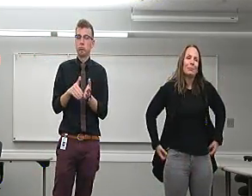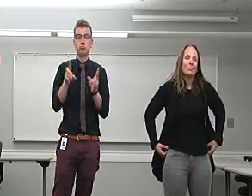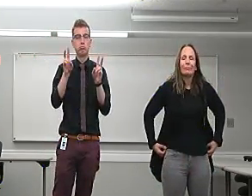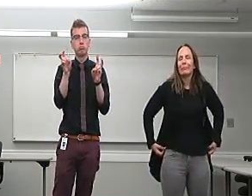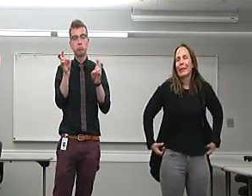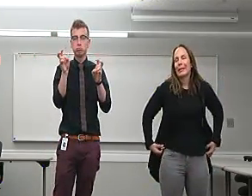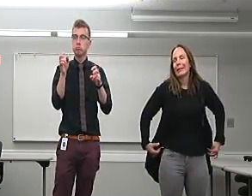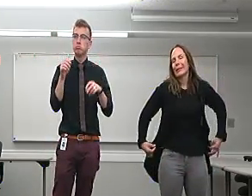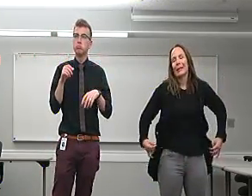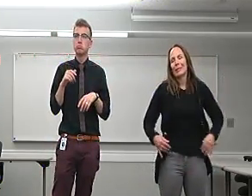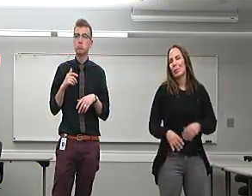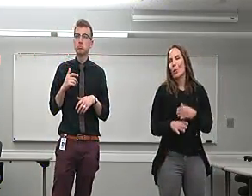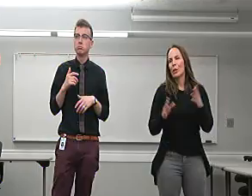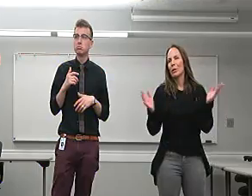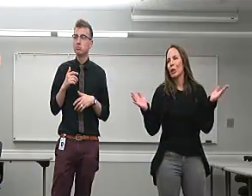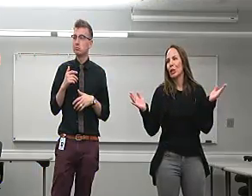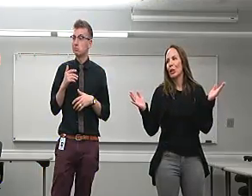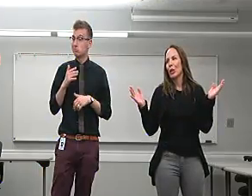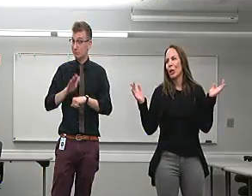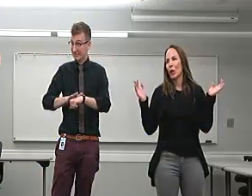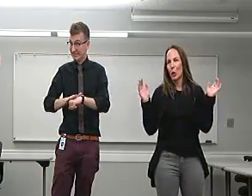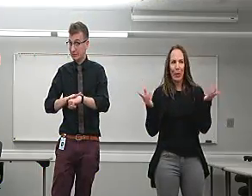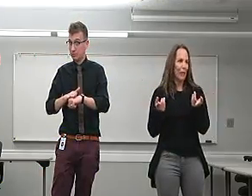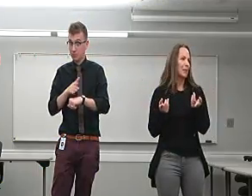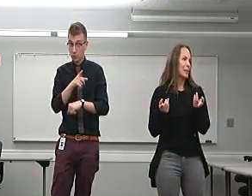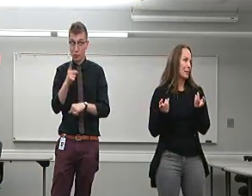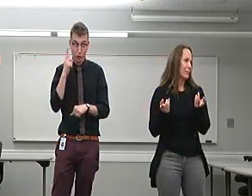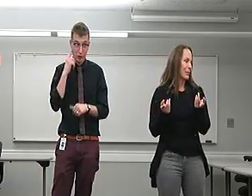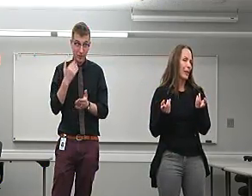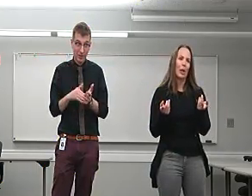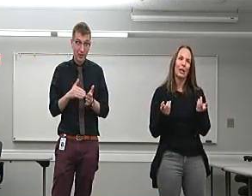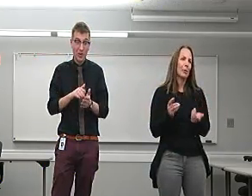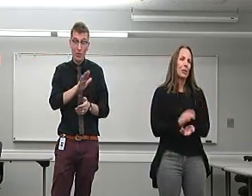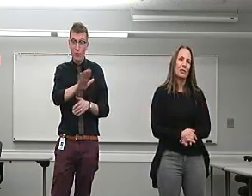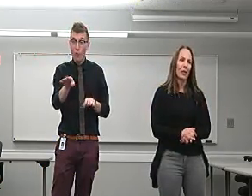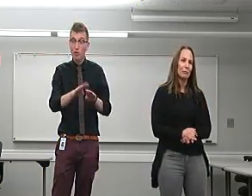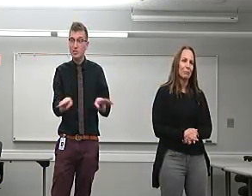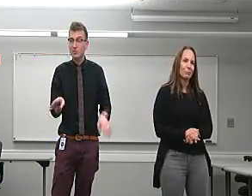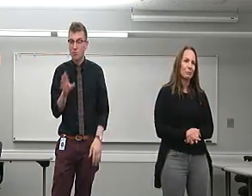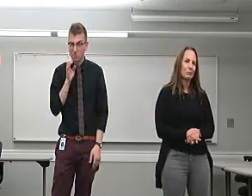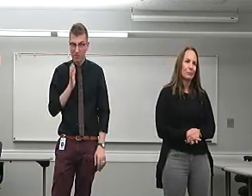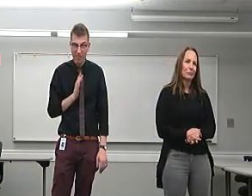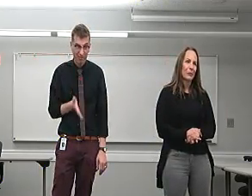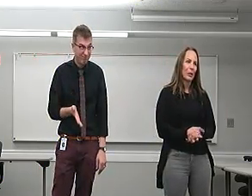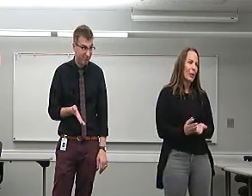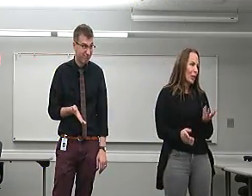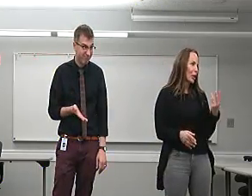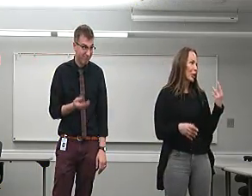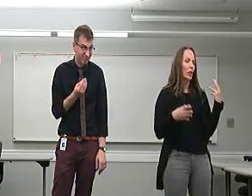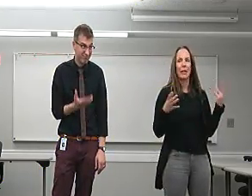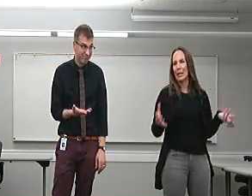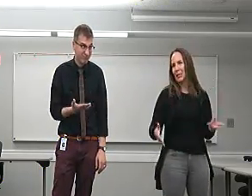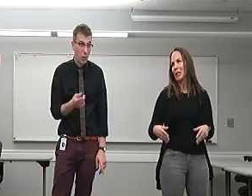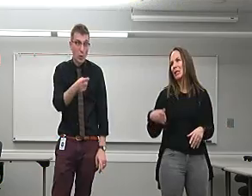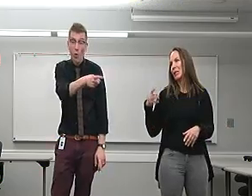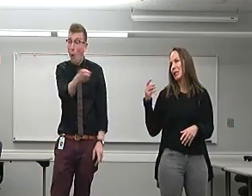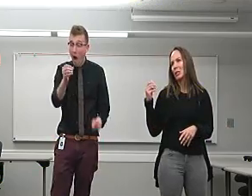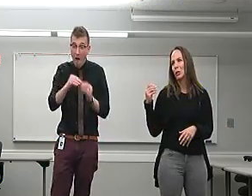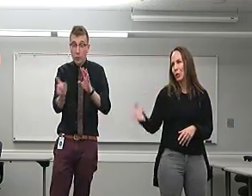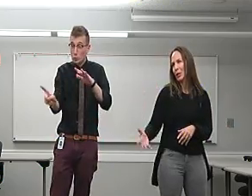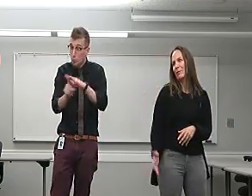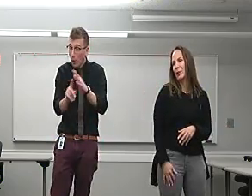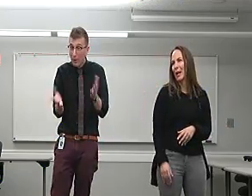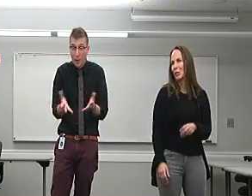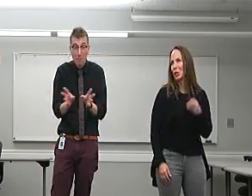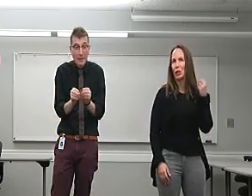And spoiler alert, your kids, they're going to be just fine. You're here, you're connected, you're looking for